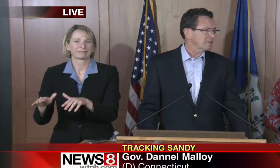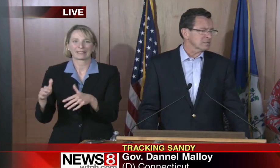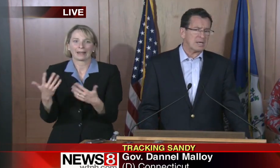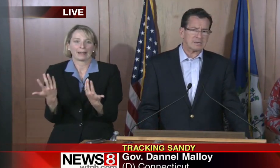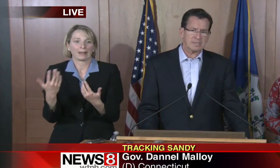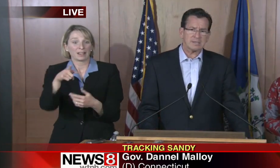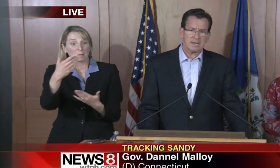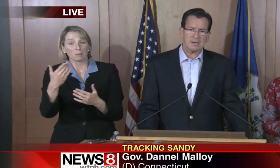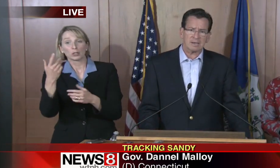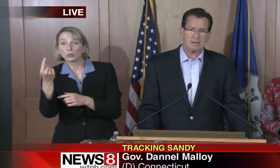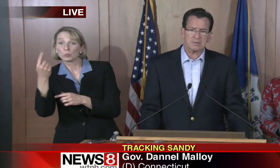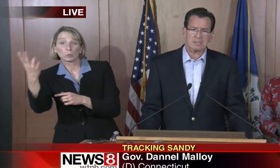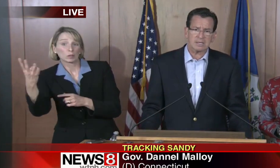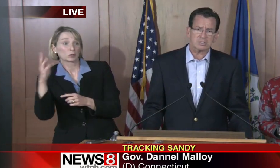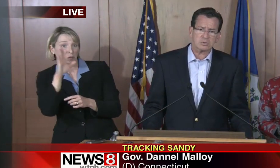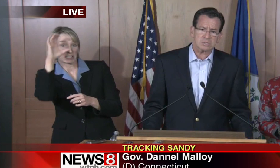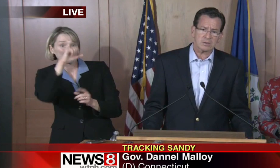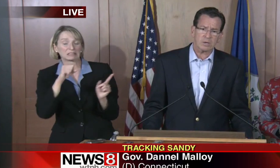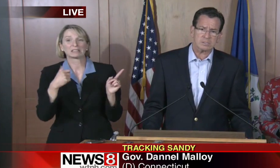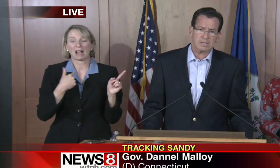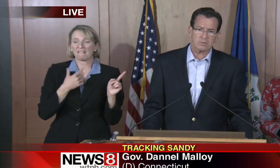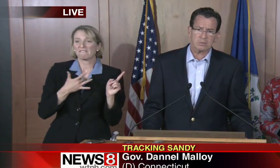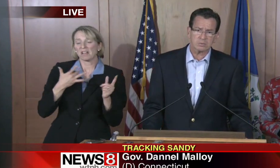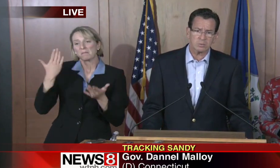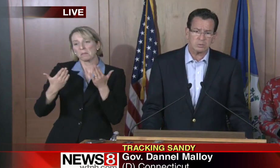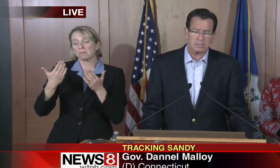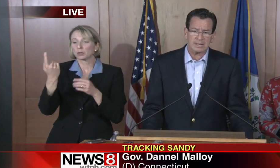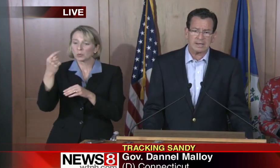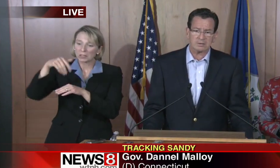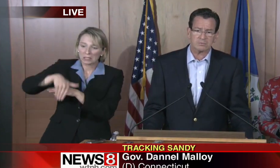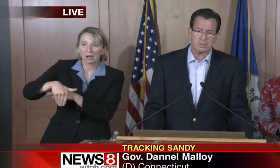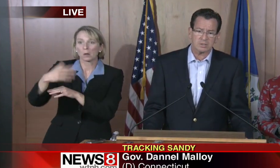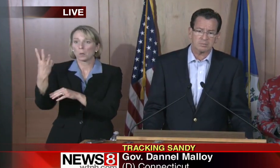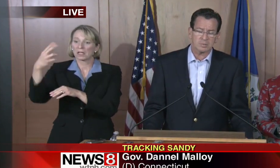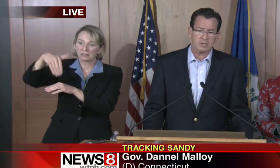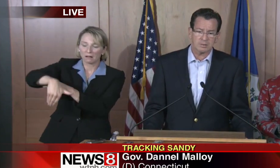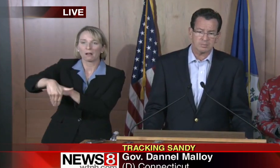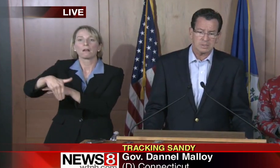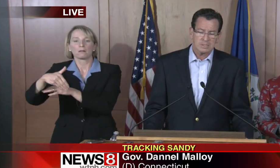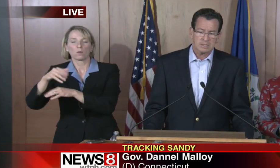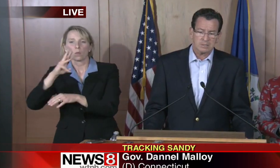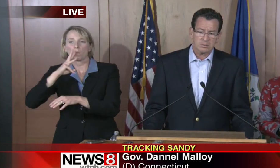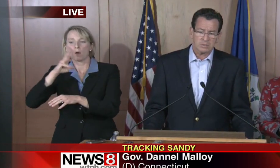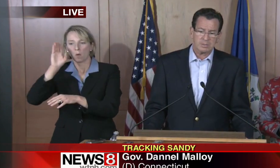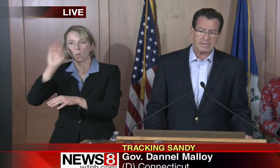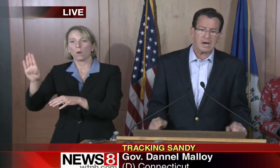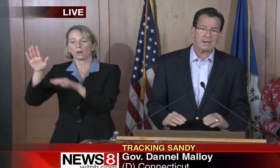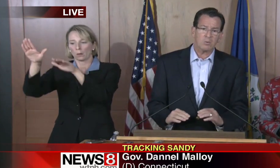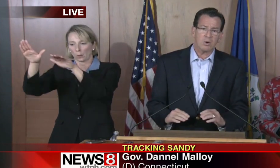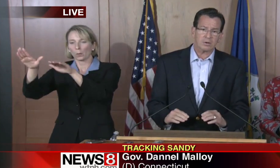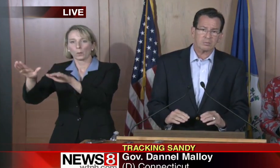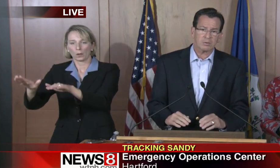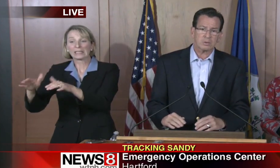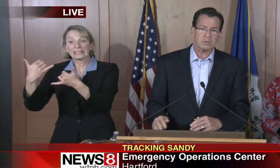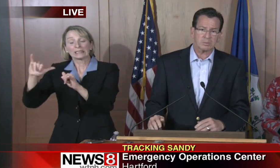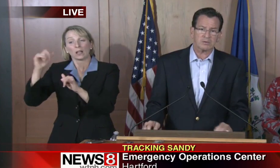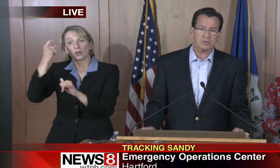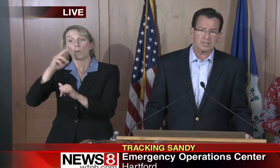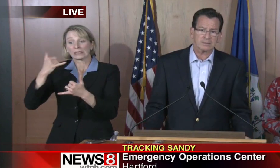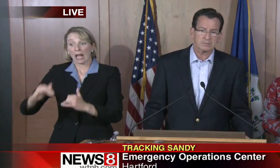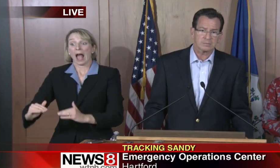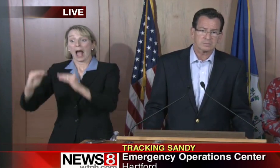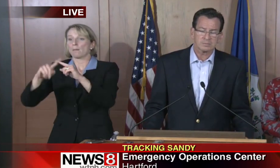I don't have Tuesday, the exact. Wednesday. Yeah, I think late Tuesday, Wednesday, we would get out of. We'd be at high water, but we